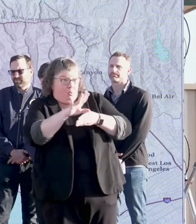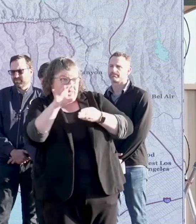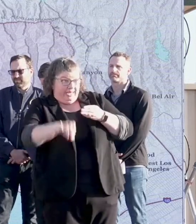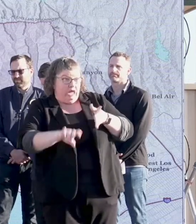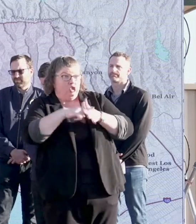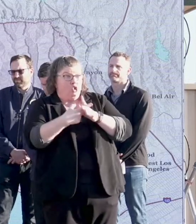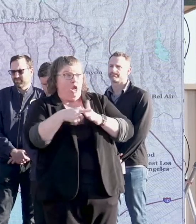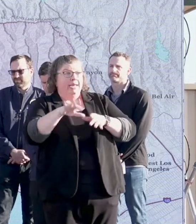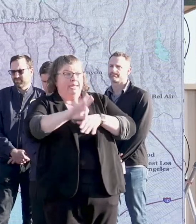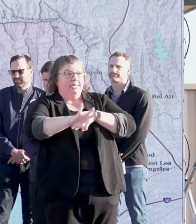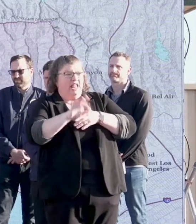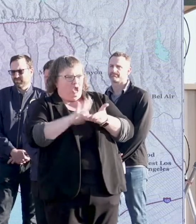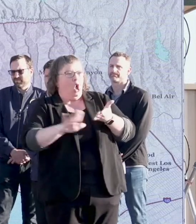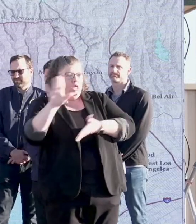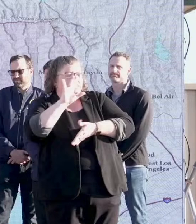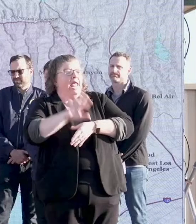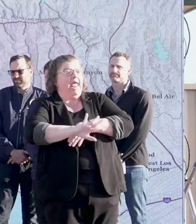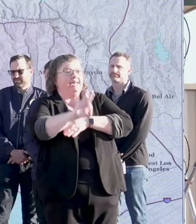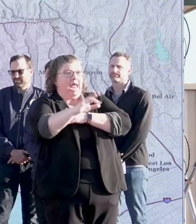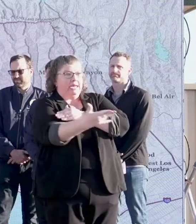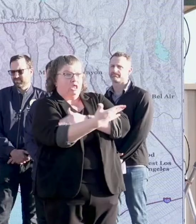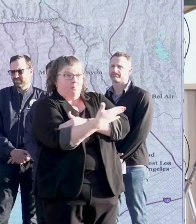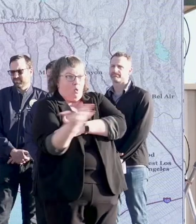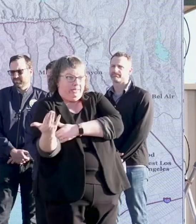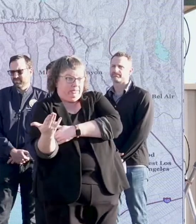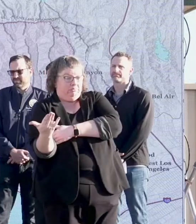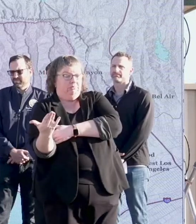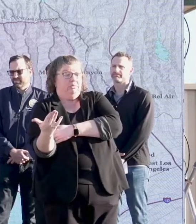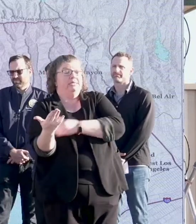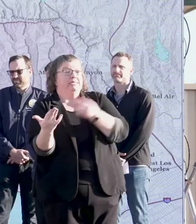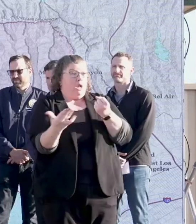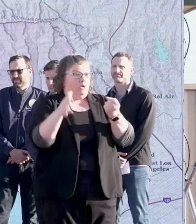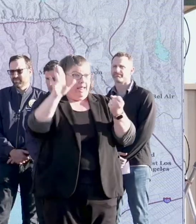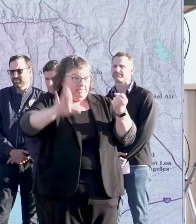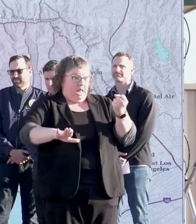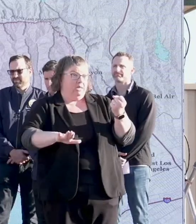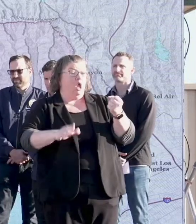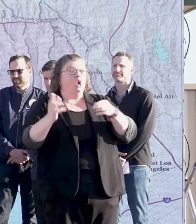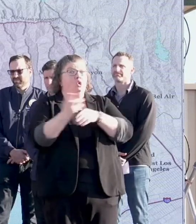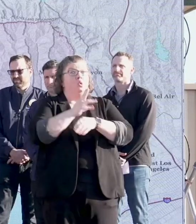9 o'clock in the morning, both on Saturday and Sunday. We're going to use their